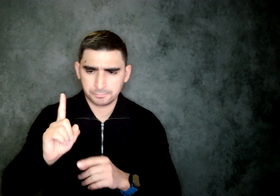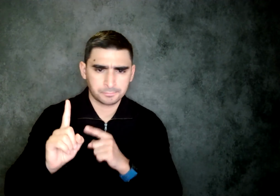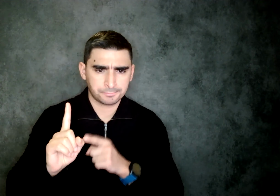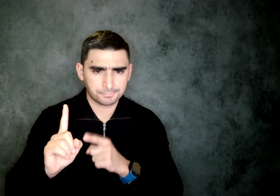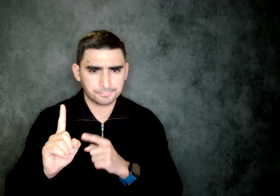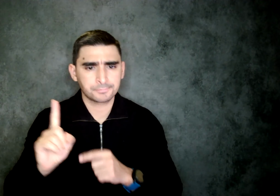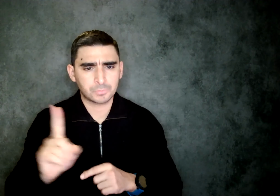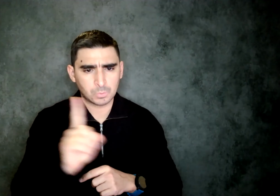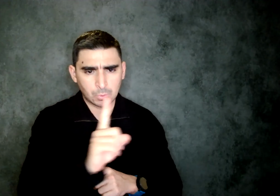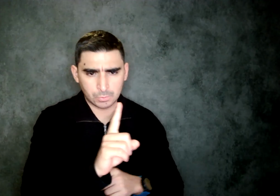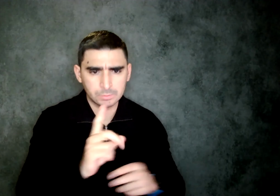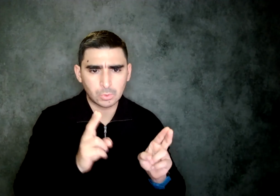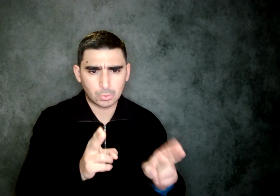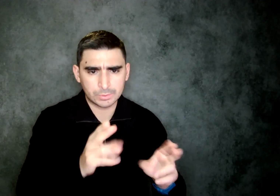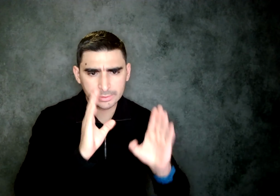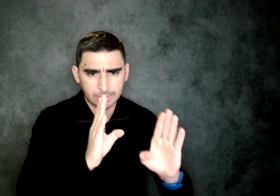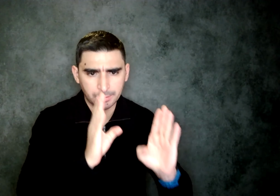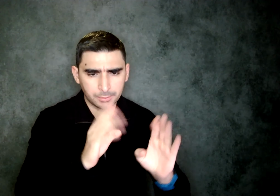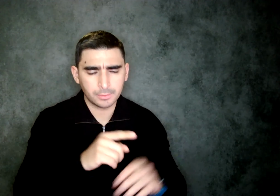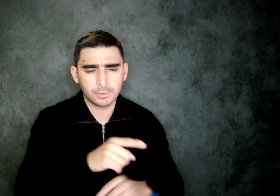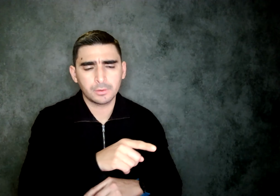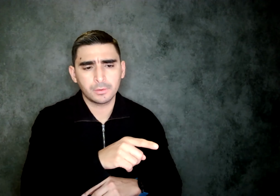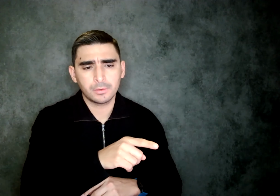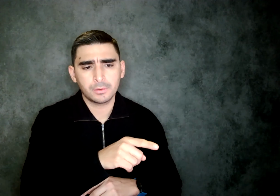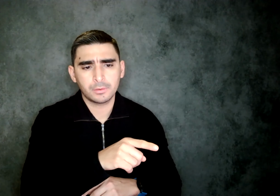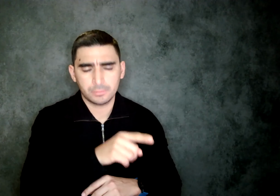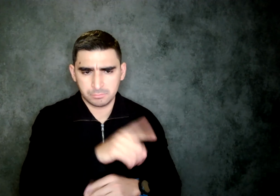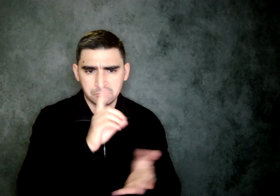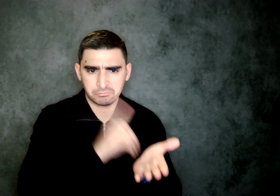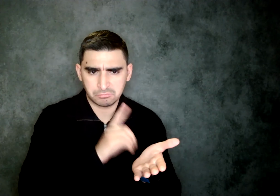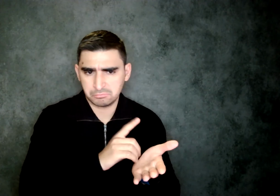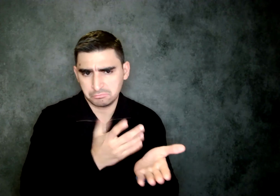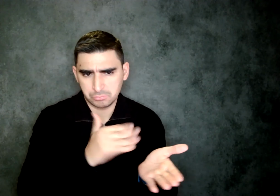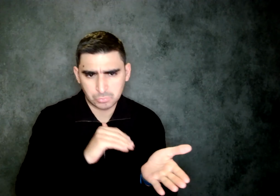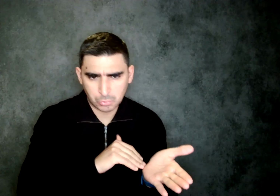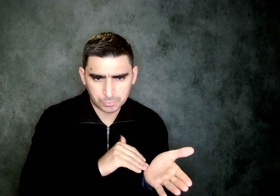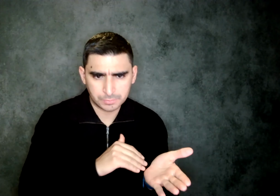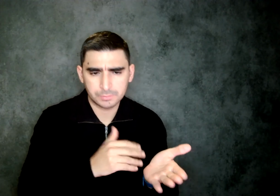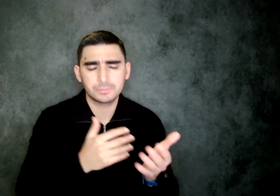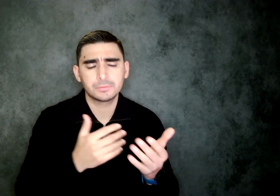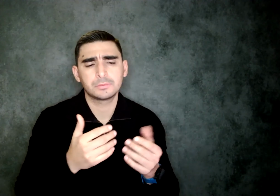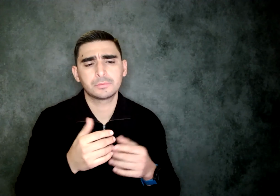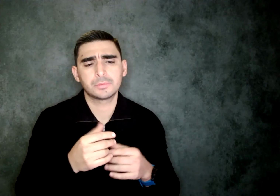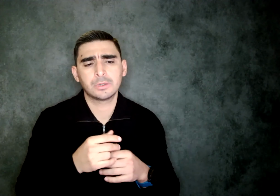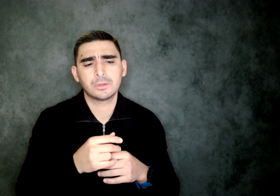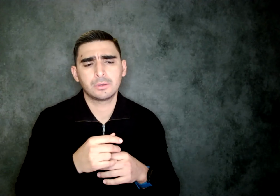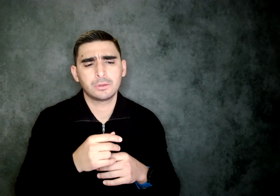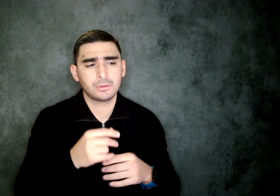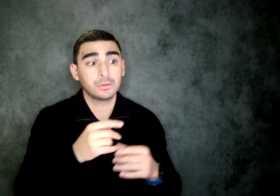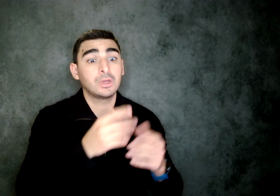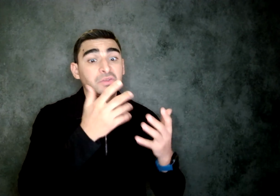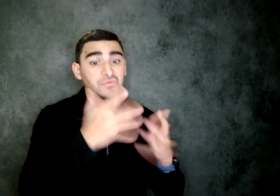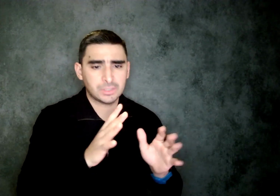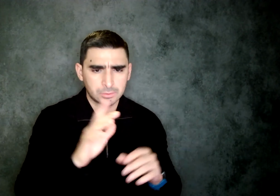shows up at urgent care and they're served by the doctor or nurse, where do they go